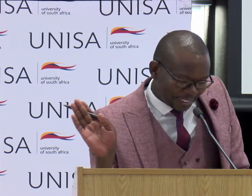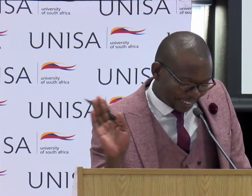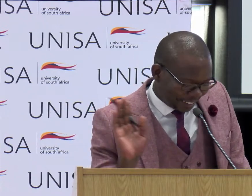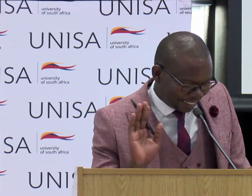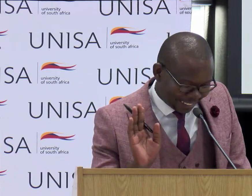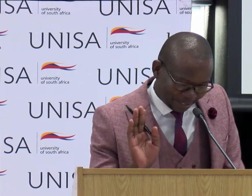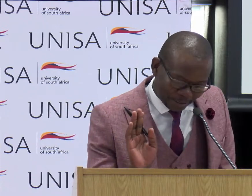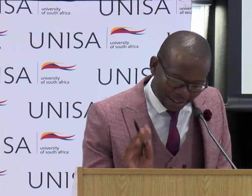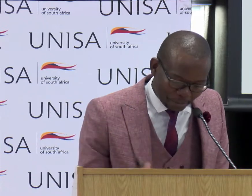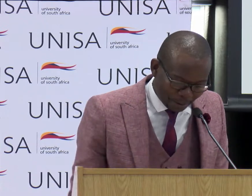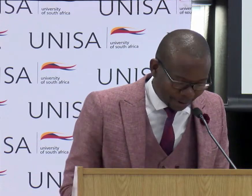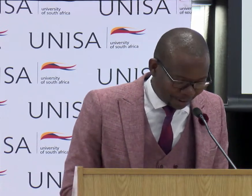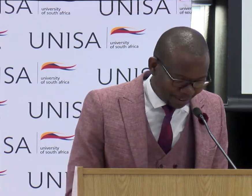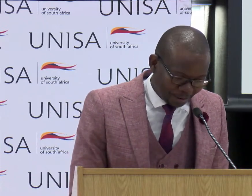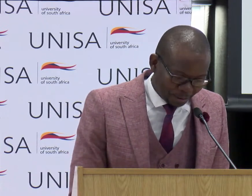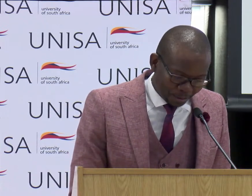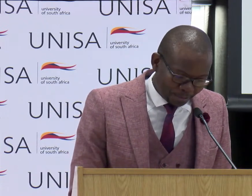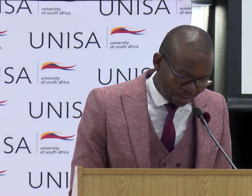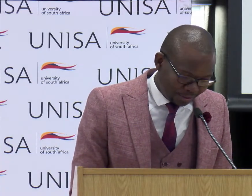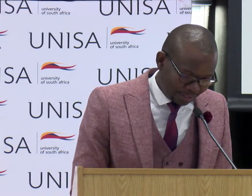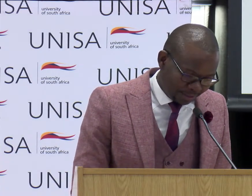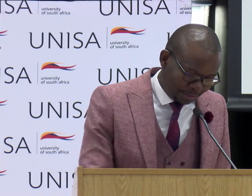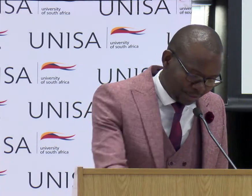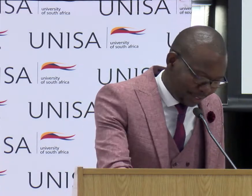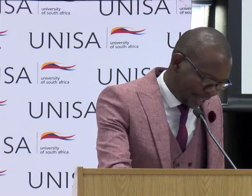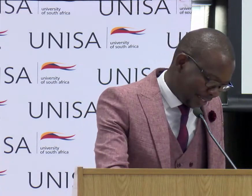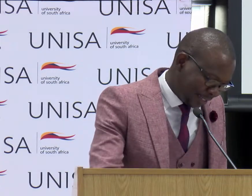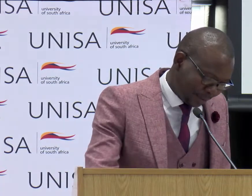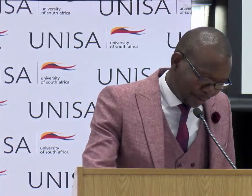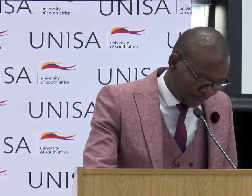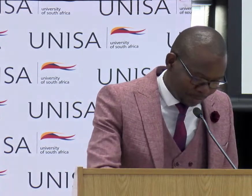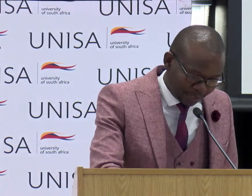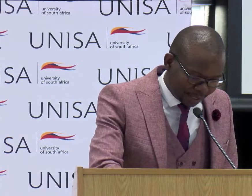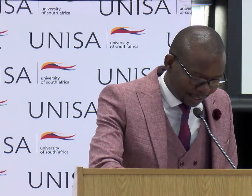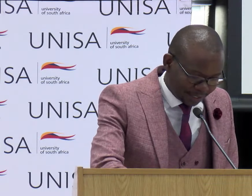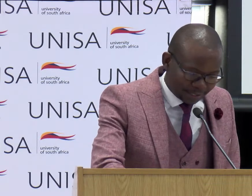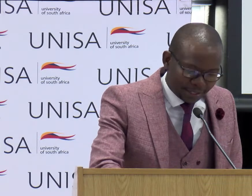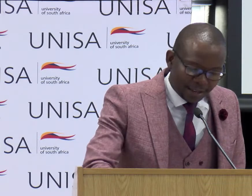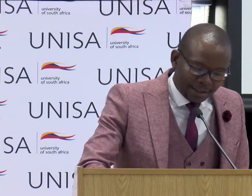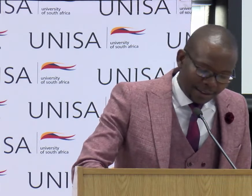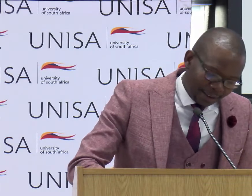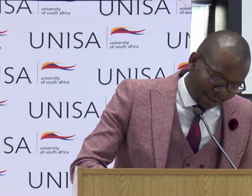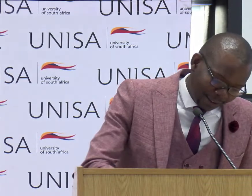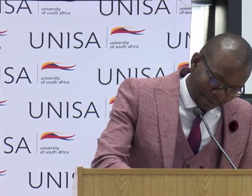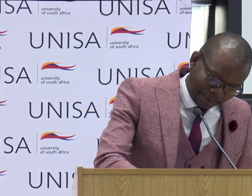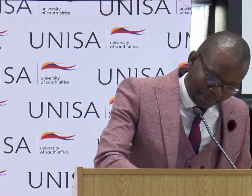So there is a phapano ye kgolo between us when we speak English.